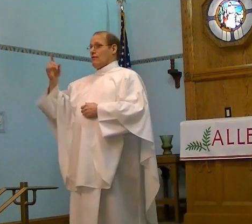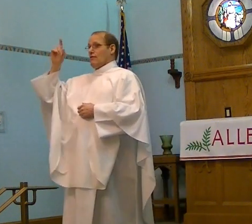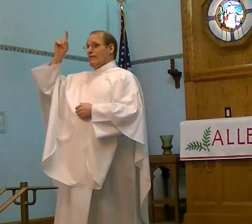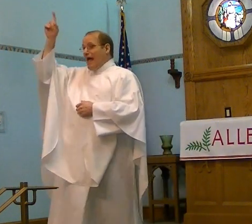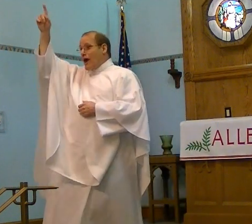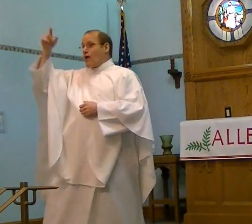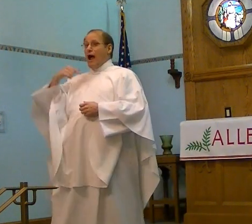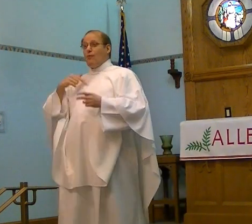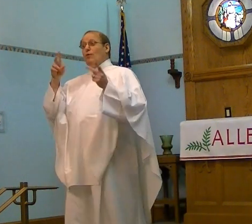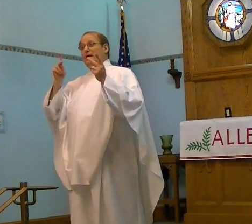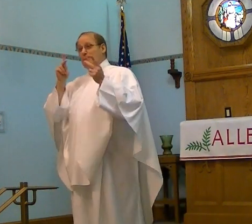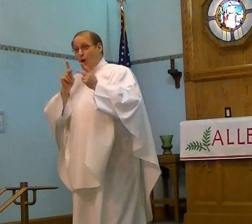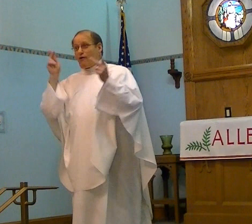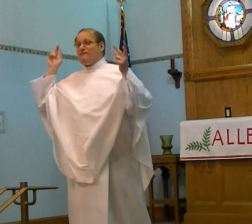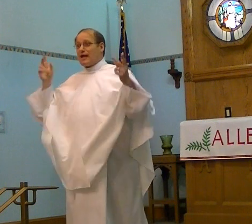There I will be perfect.